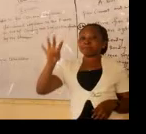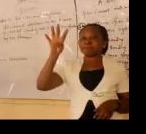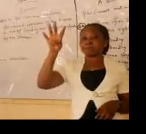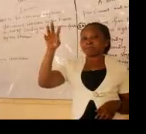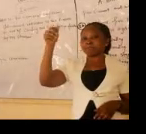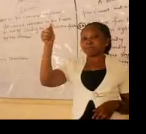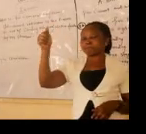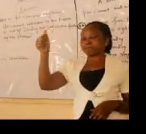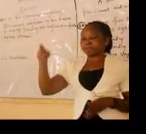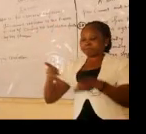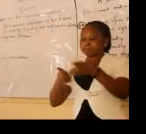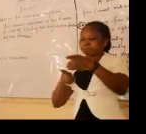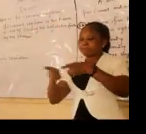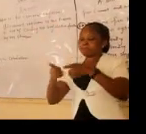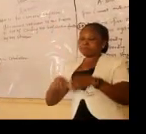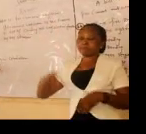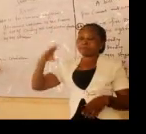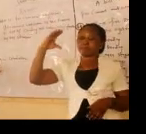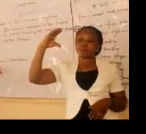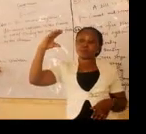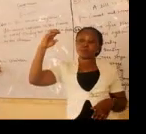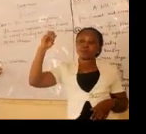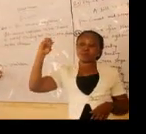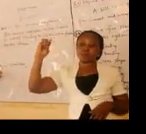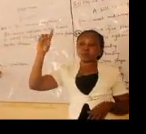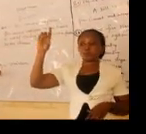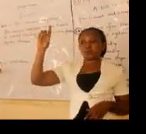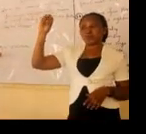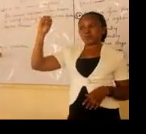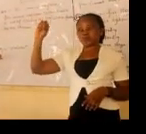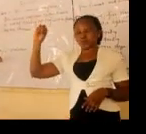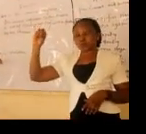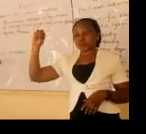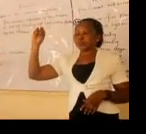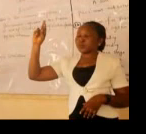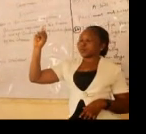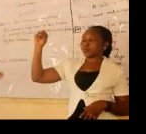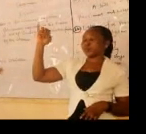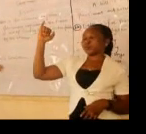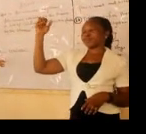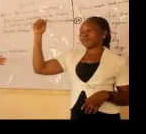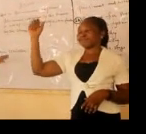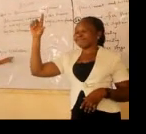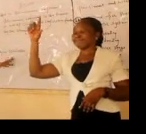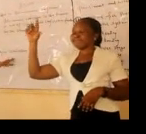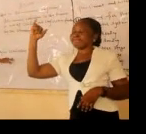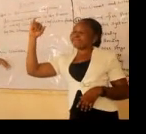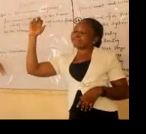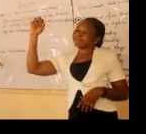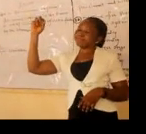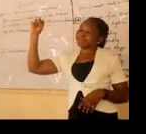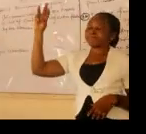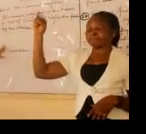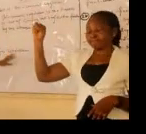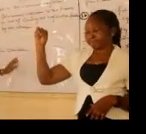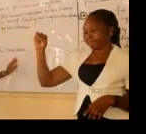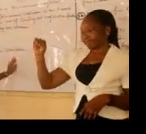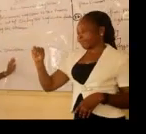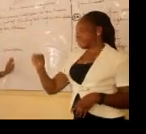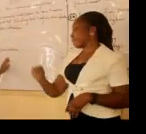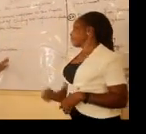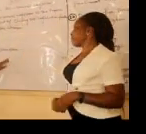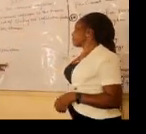Define what? Colonialism. I say it again, they did not say you should explain, but they said you should do what? Define. So we are going to